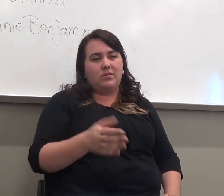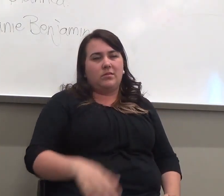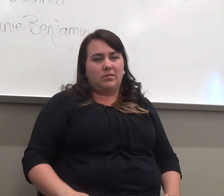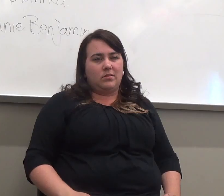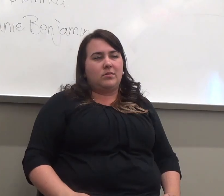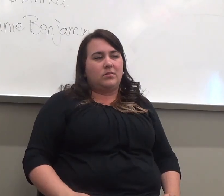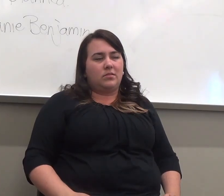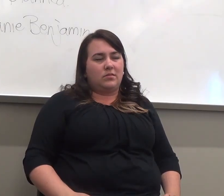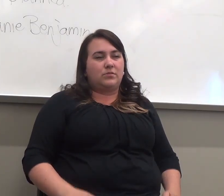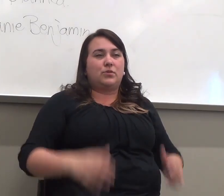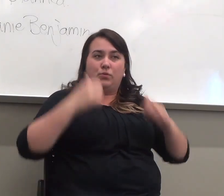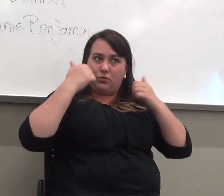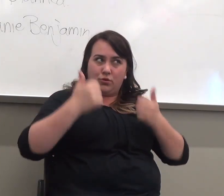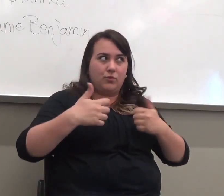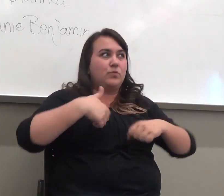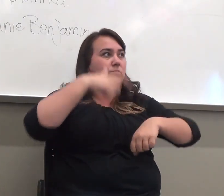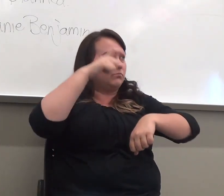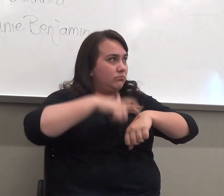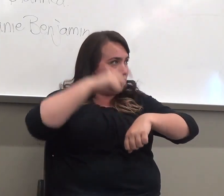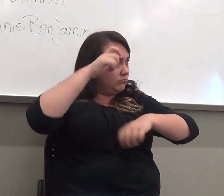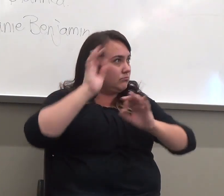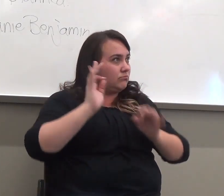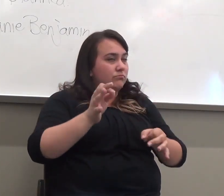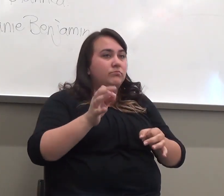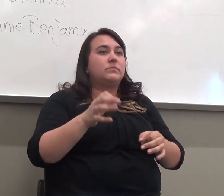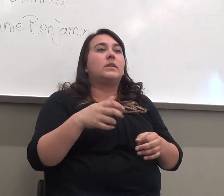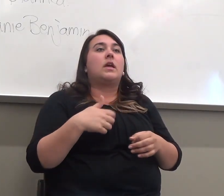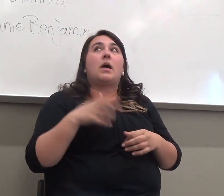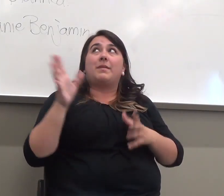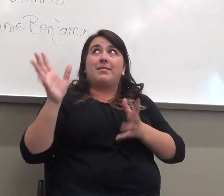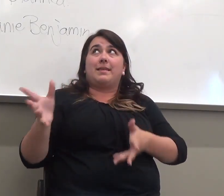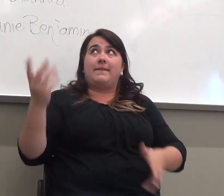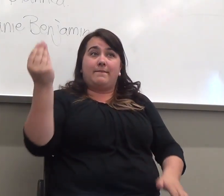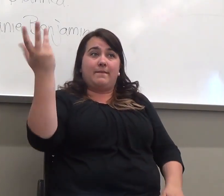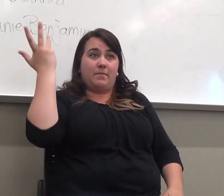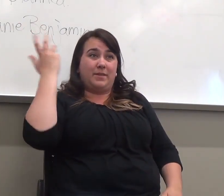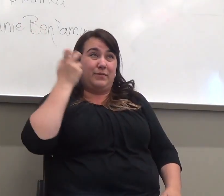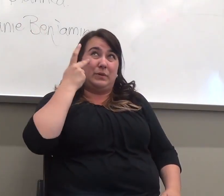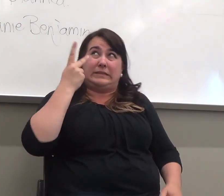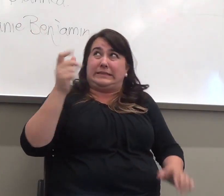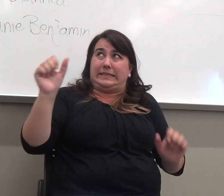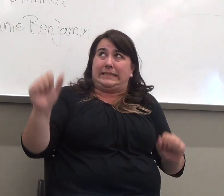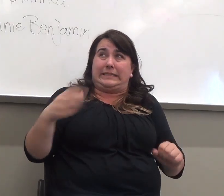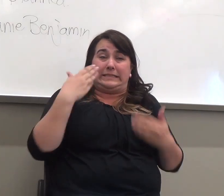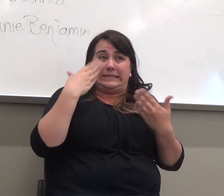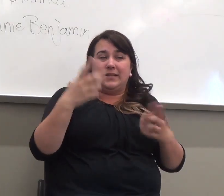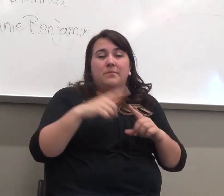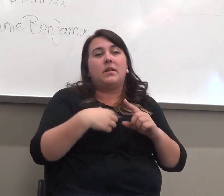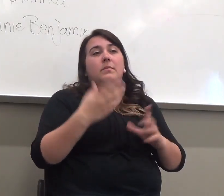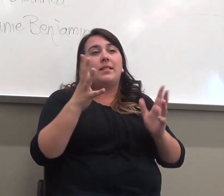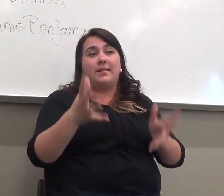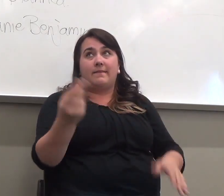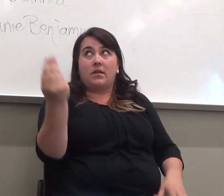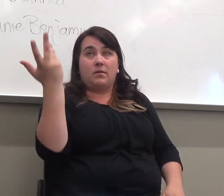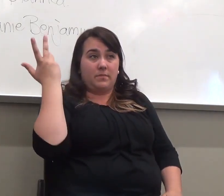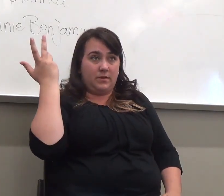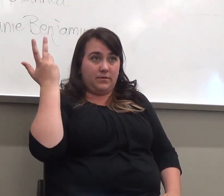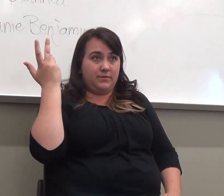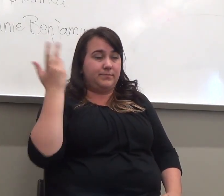so good, we're right on time. I'm gonna leave this up here. I don't know whether you can even see it, but that's the whole chart. If you